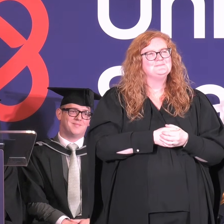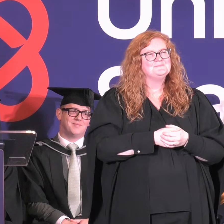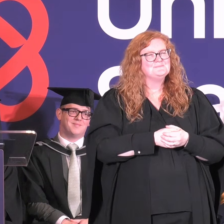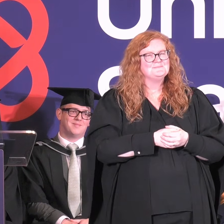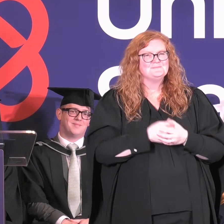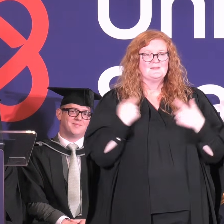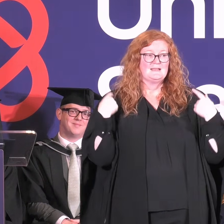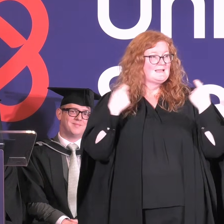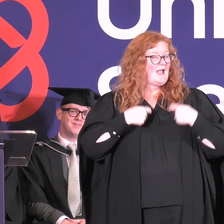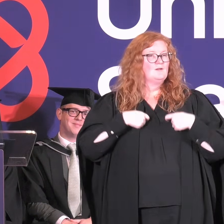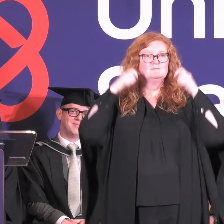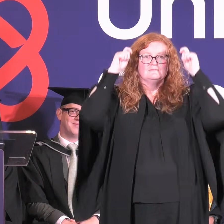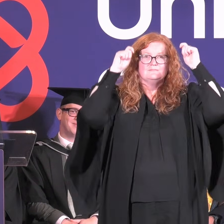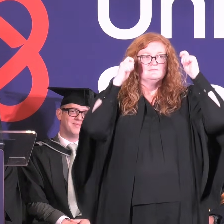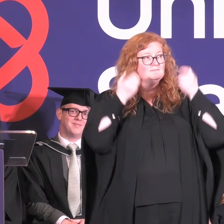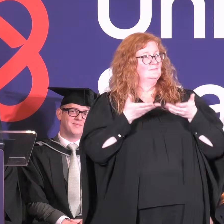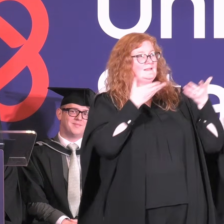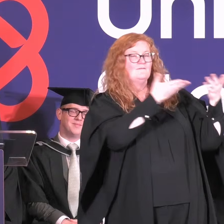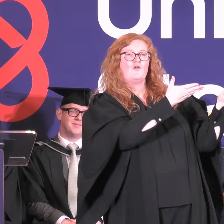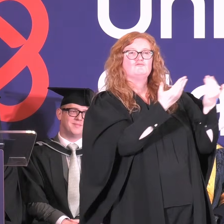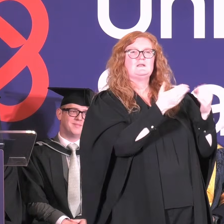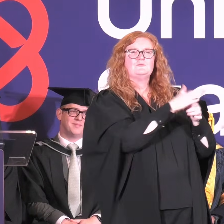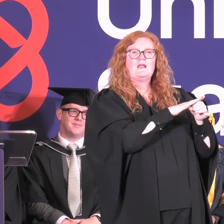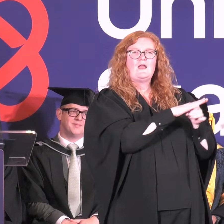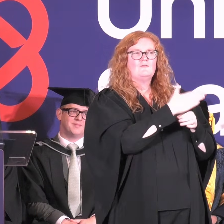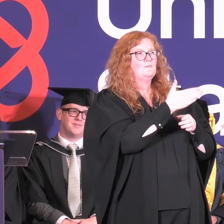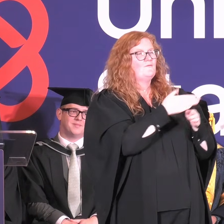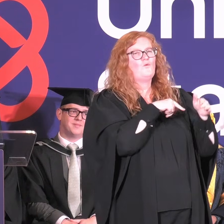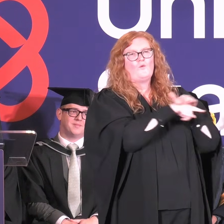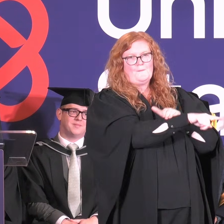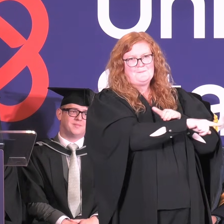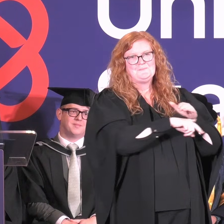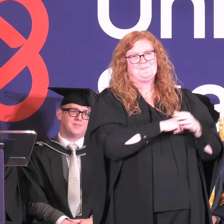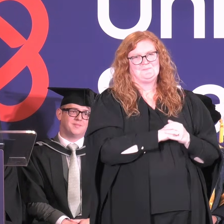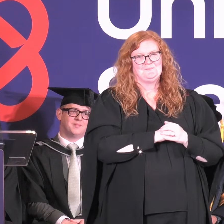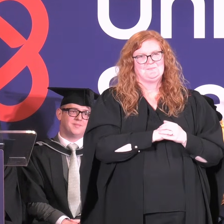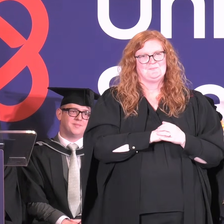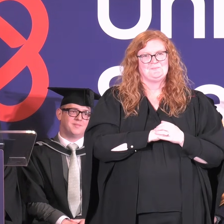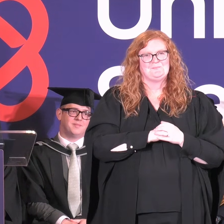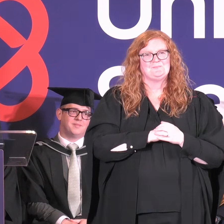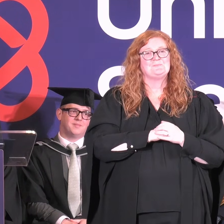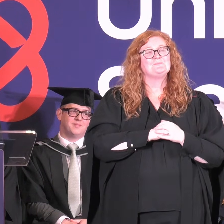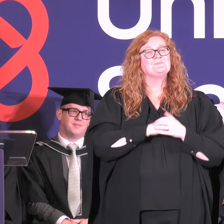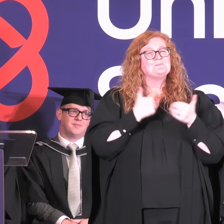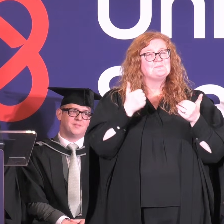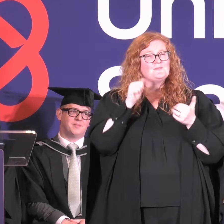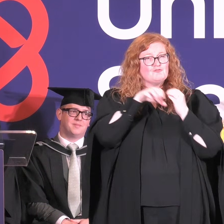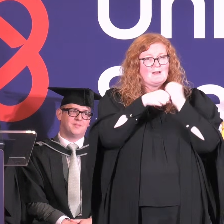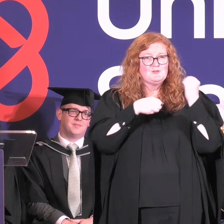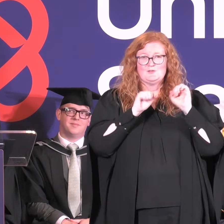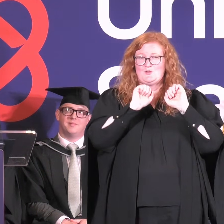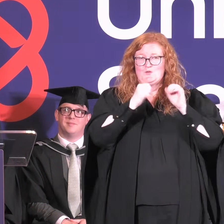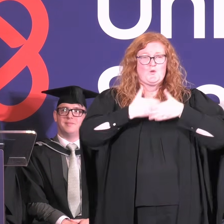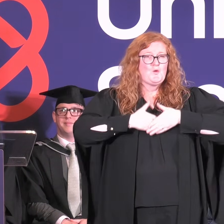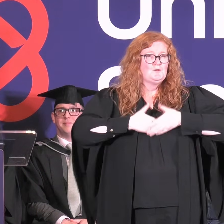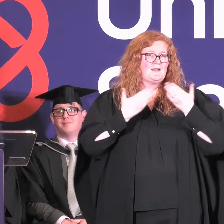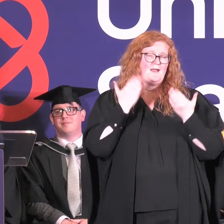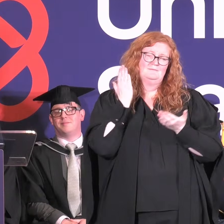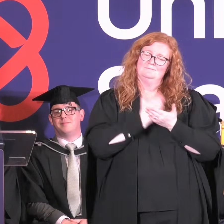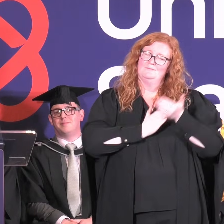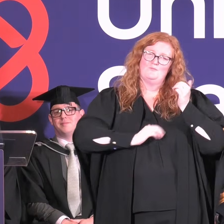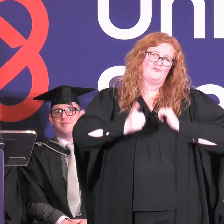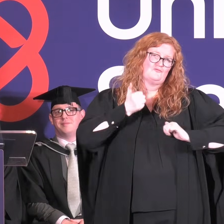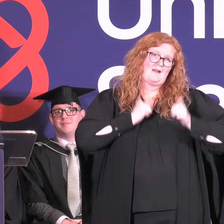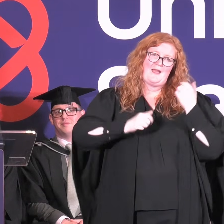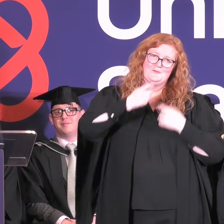then be returned to the registration area before you leave the campus. Graduates, this is your day. We couldn't be more proud of